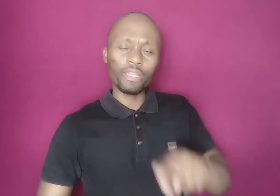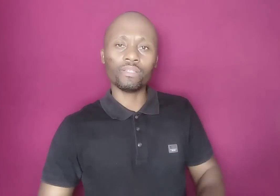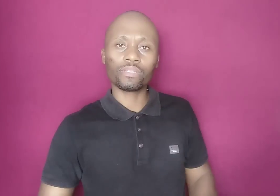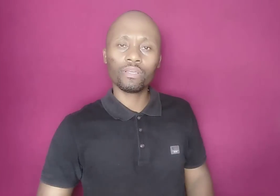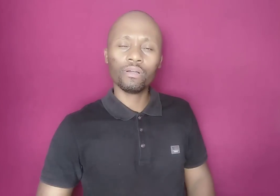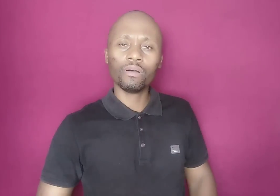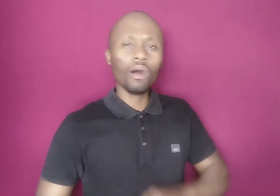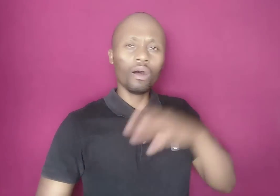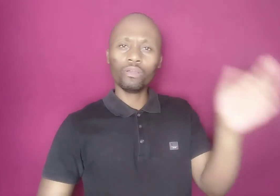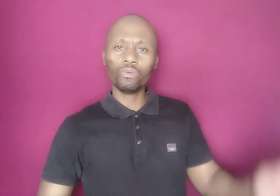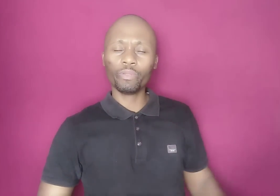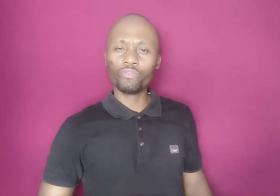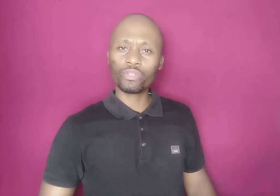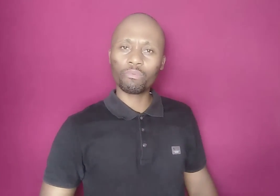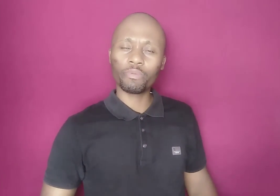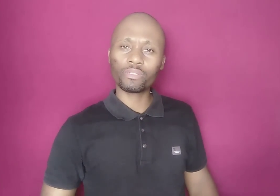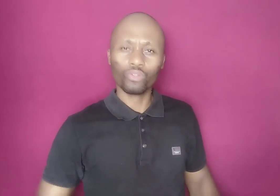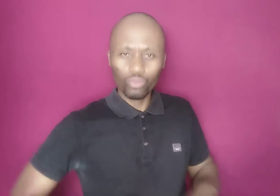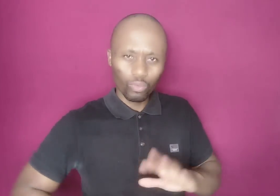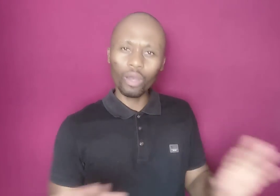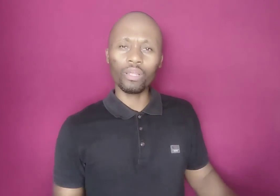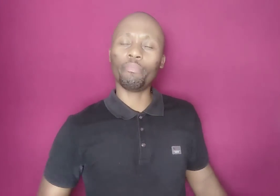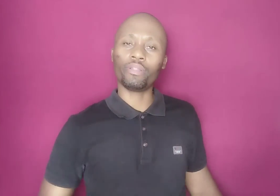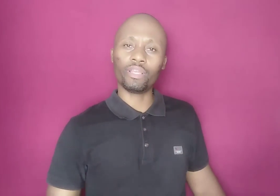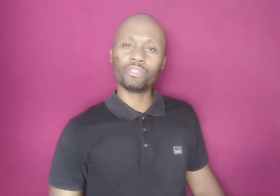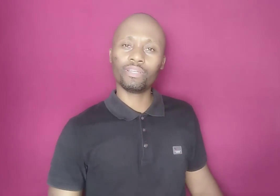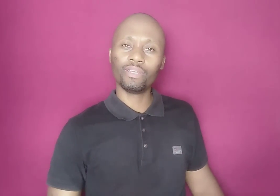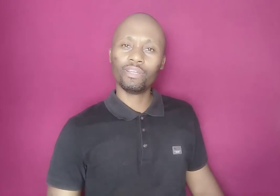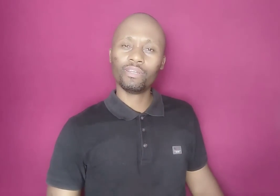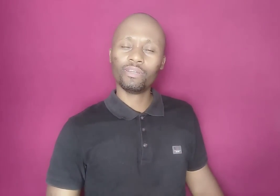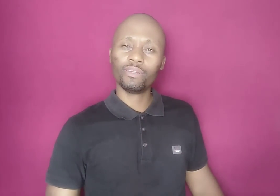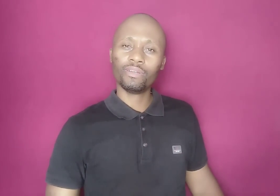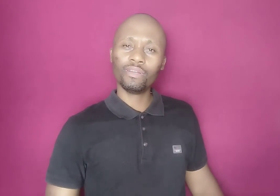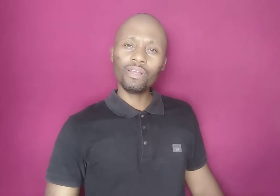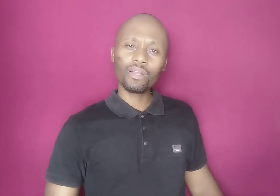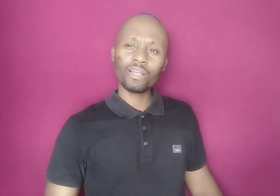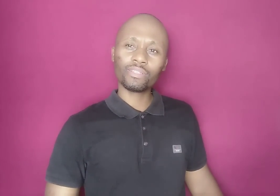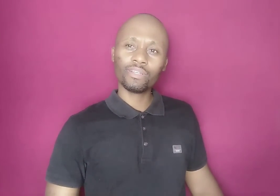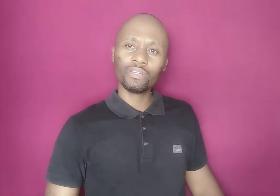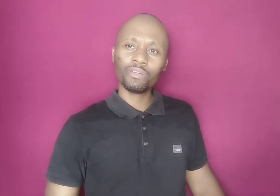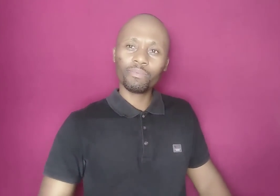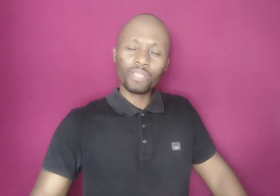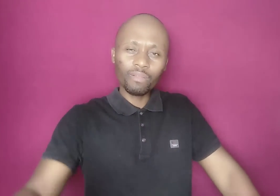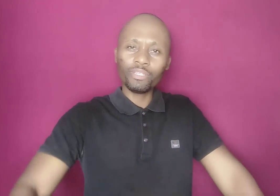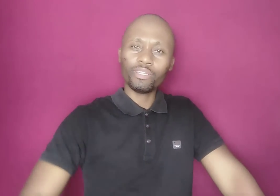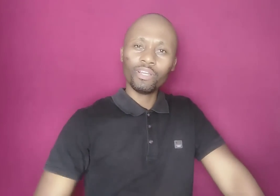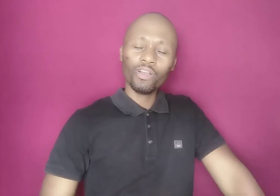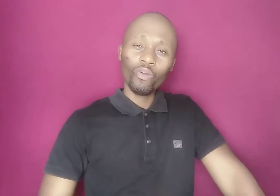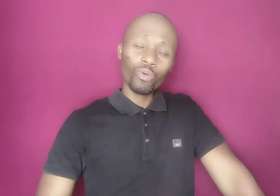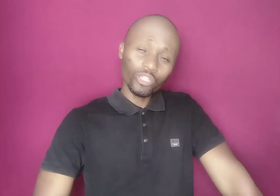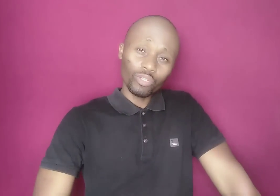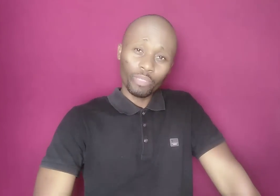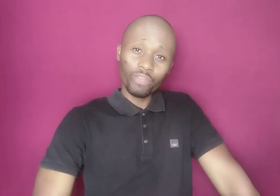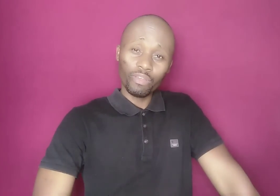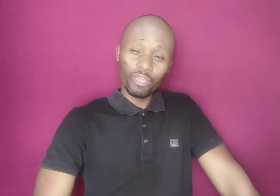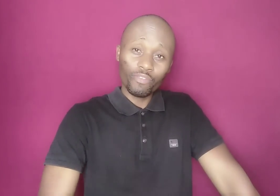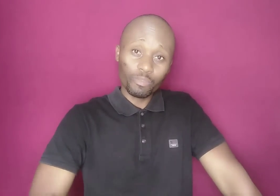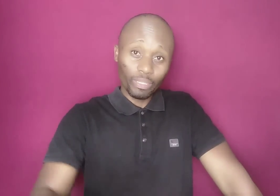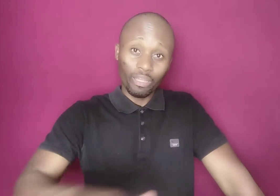evidence. Oh, we will believe you, Thabo Bester. Don't worry about that. Hey, guys, tell me, wouldn't you believe him if he spilled the